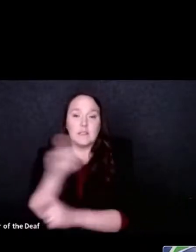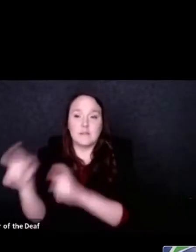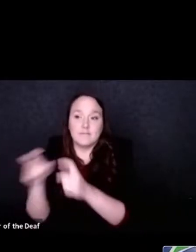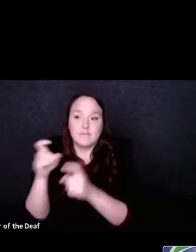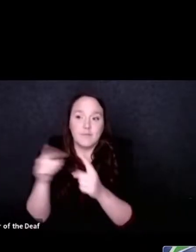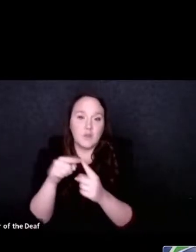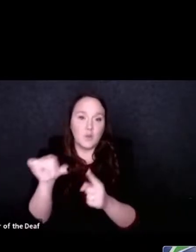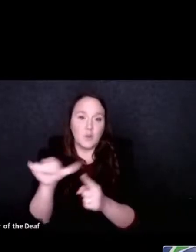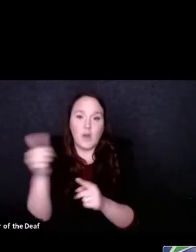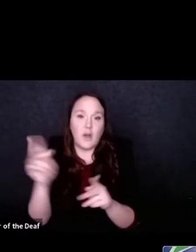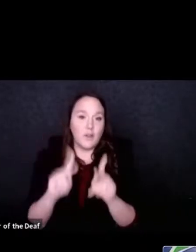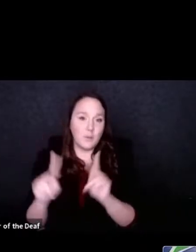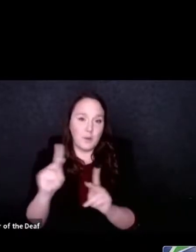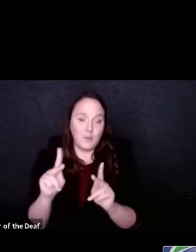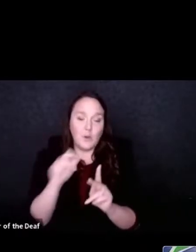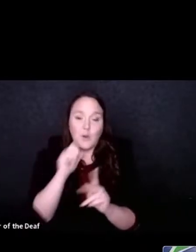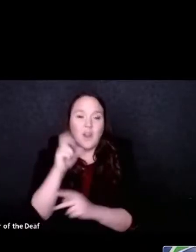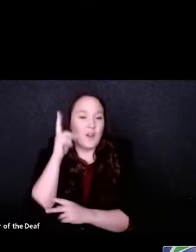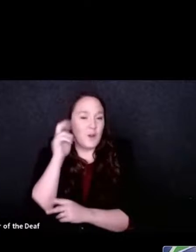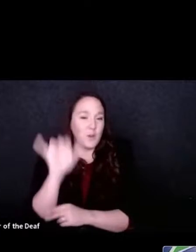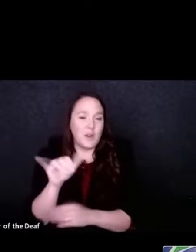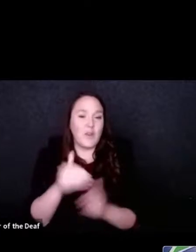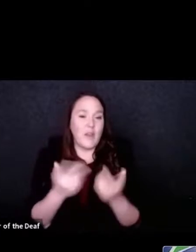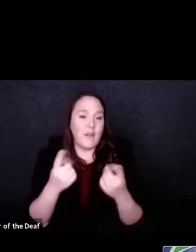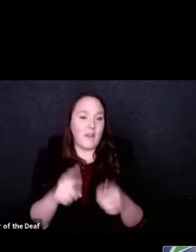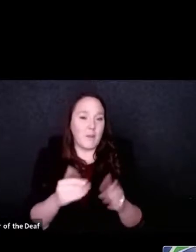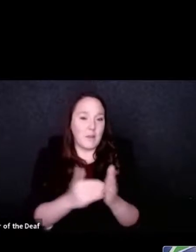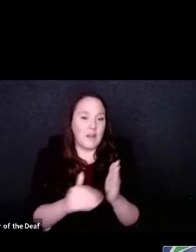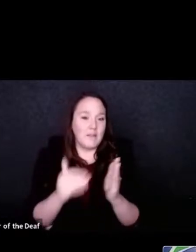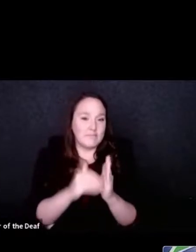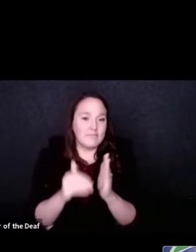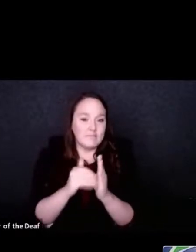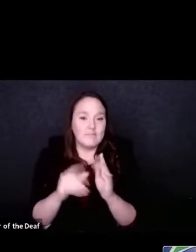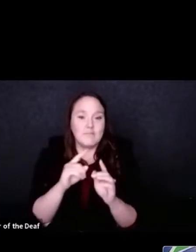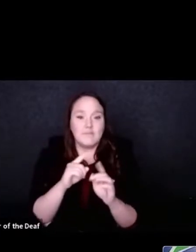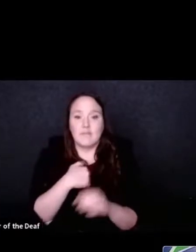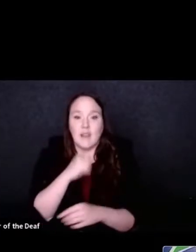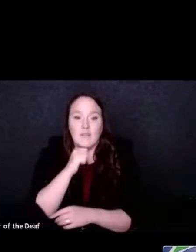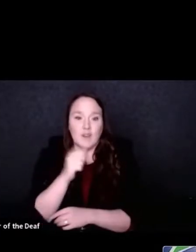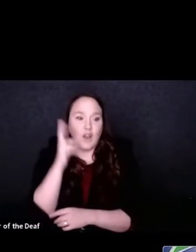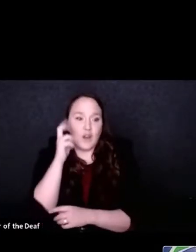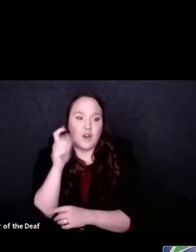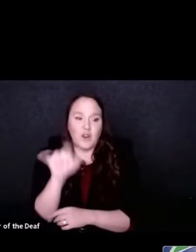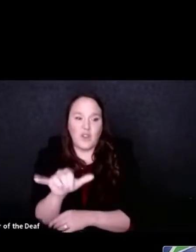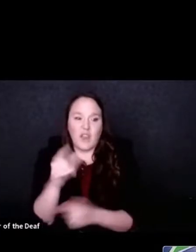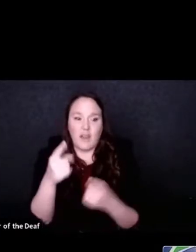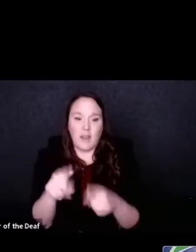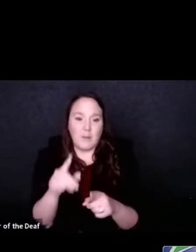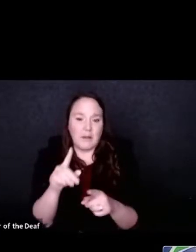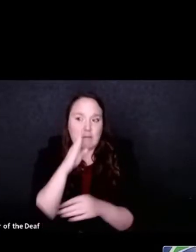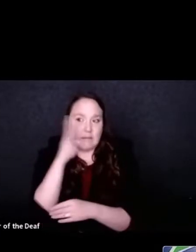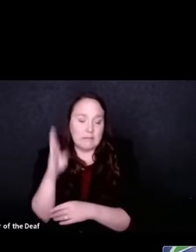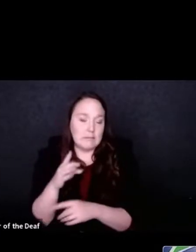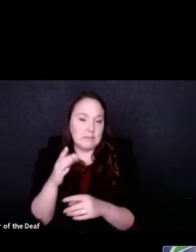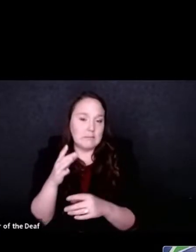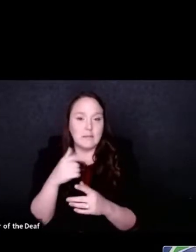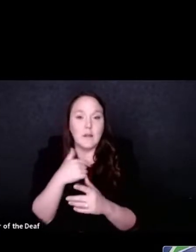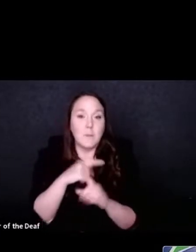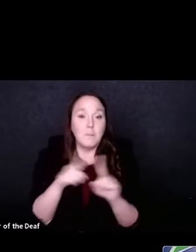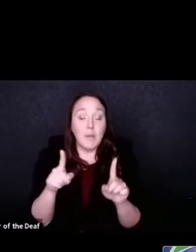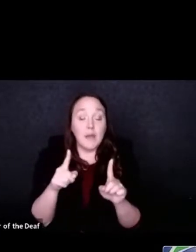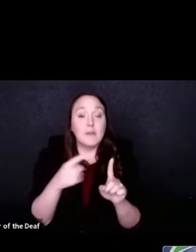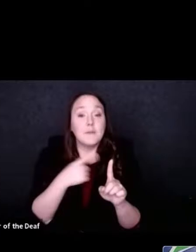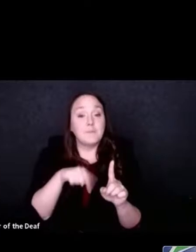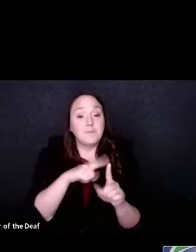don't hear of that happening a lot, and I'm happy about that. I haven't heard about that happening at all, actually, that I know about. But